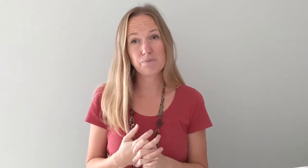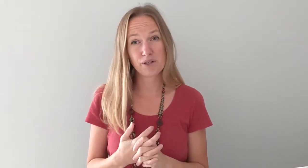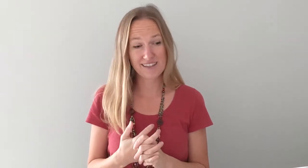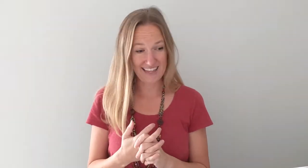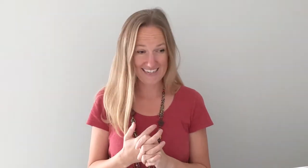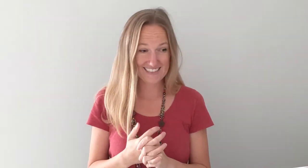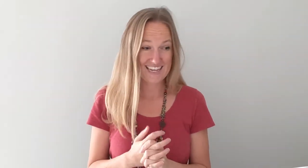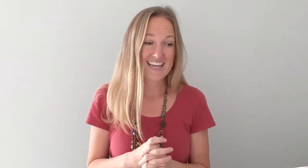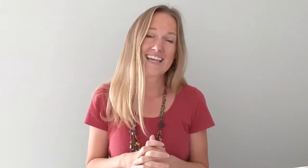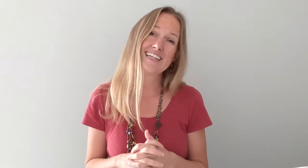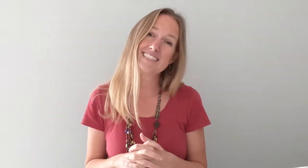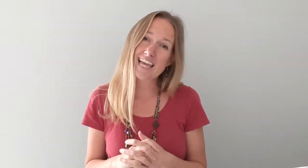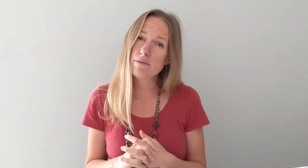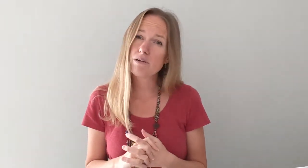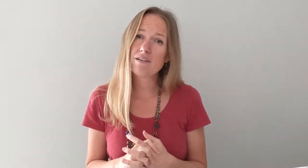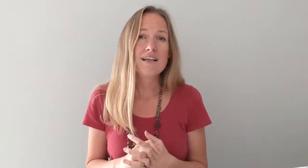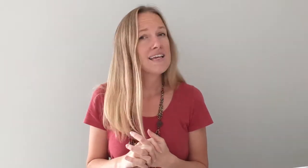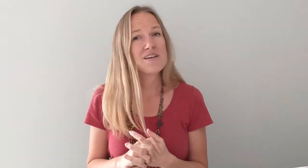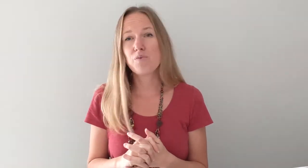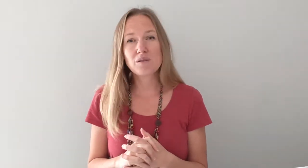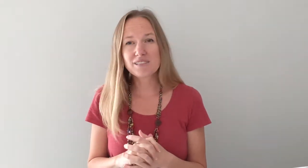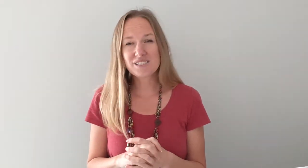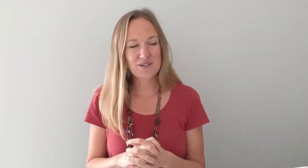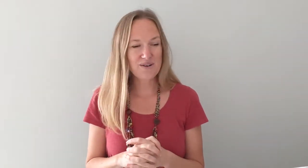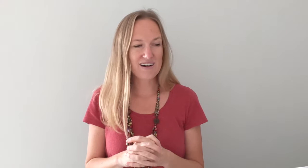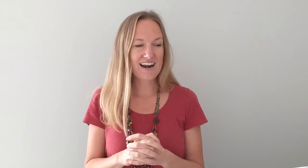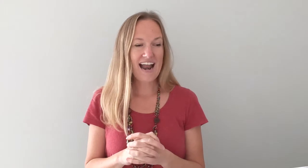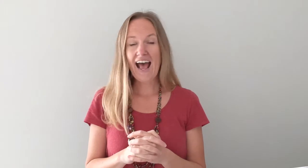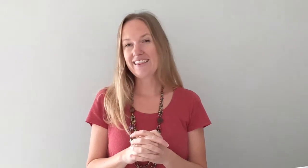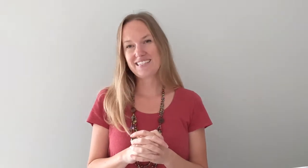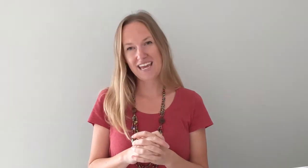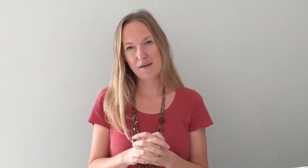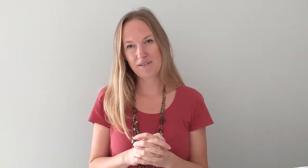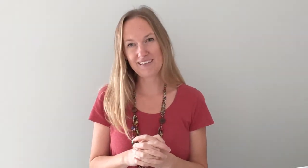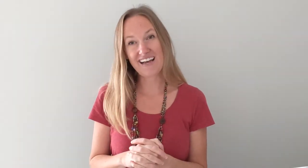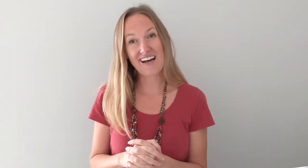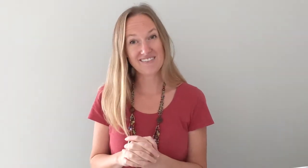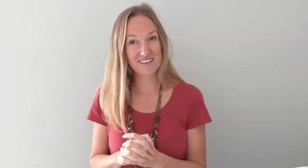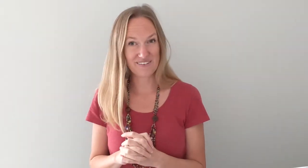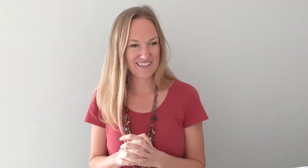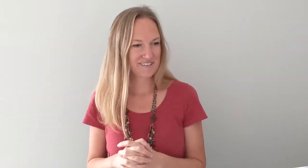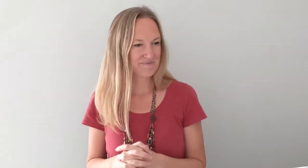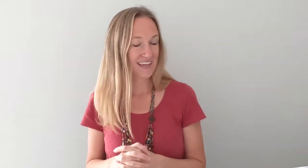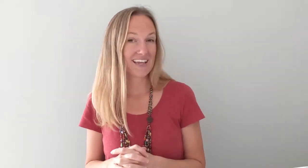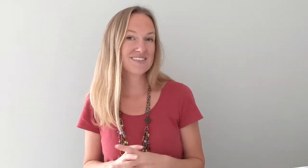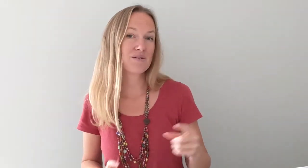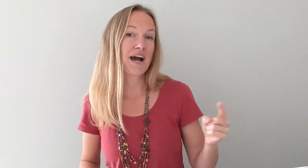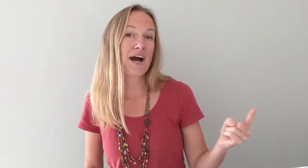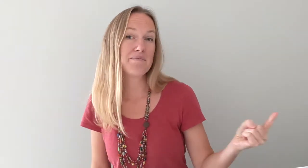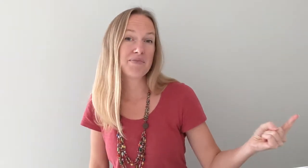burden light. He is able, he will restore at the table of the Lord. Okay, so come,